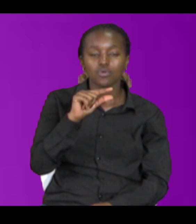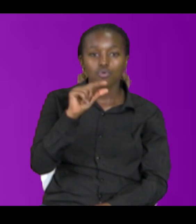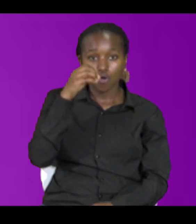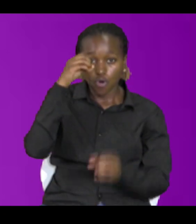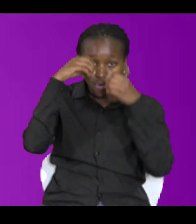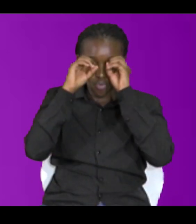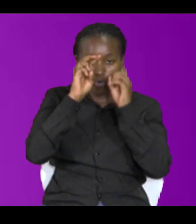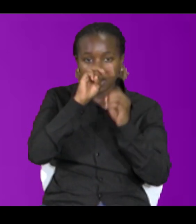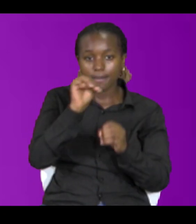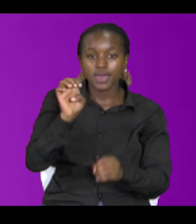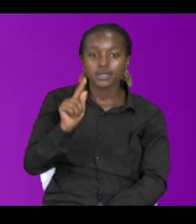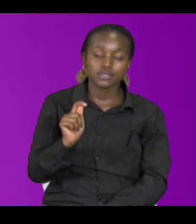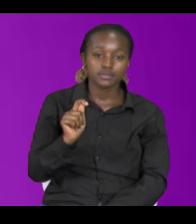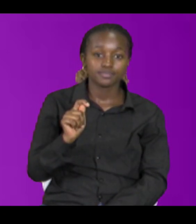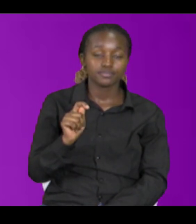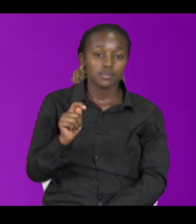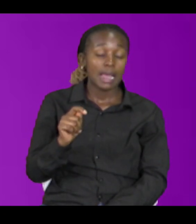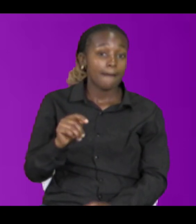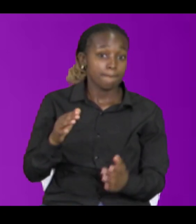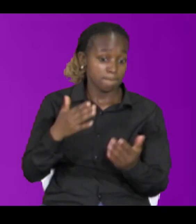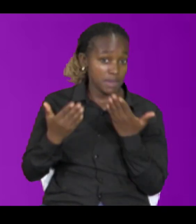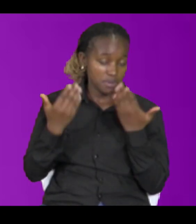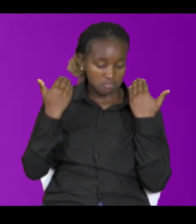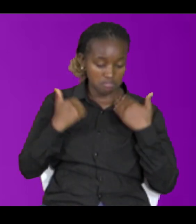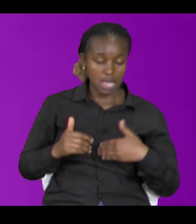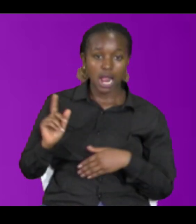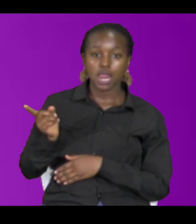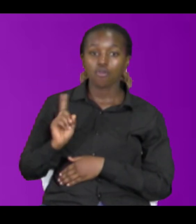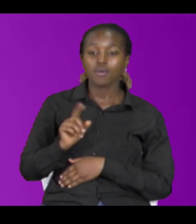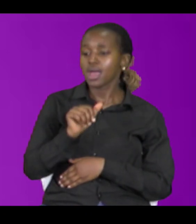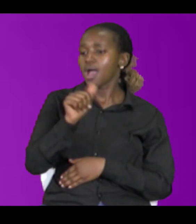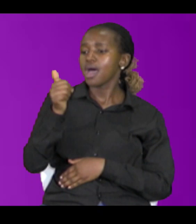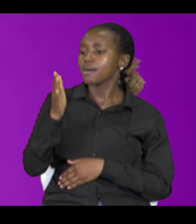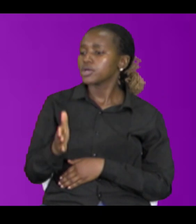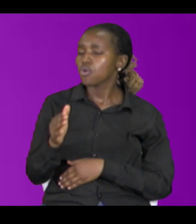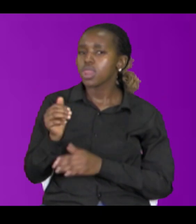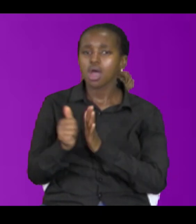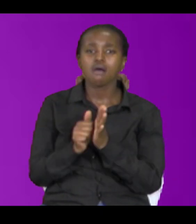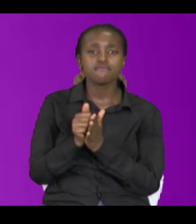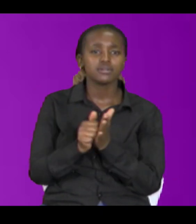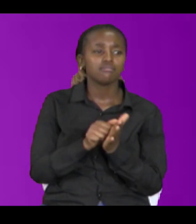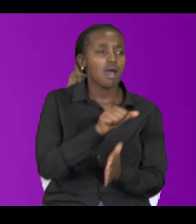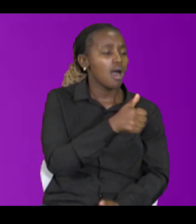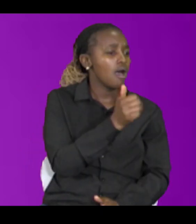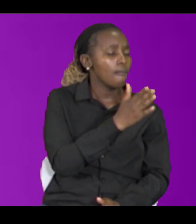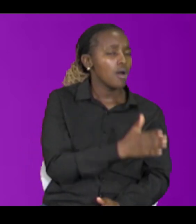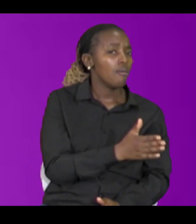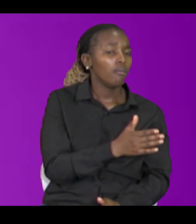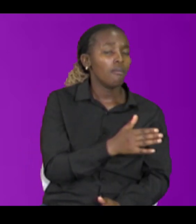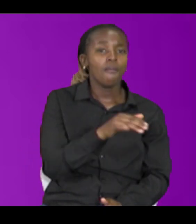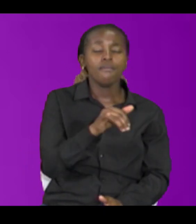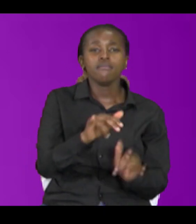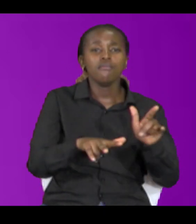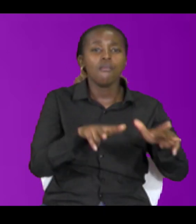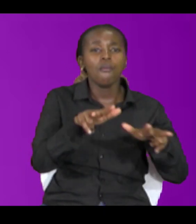because you can find that myself, I am in Nairobi, we have another person in Naivasha, another one in